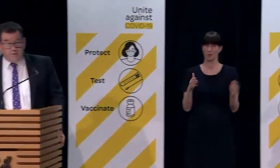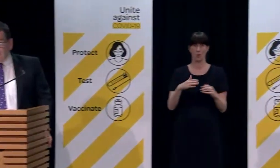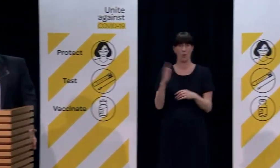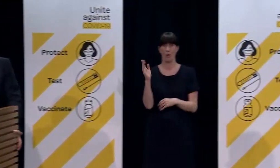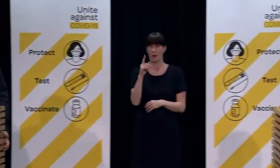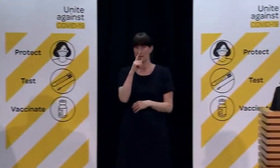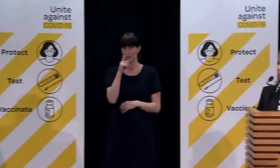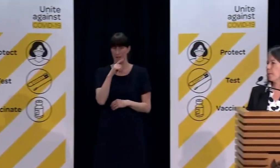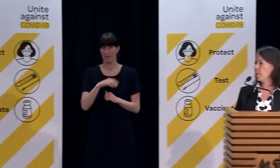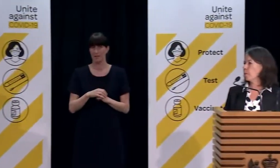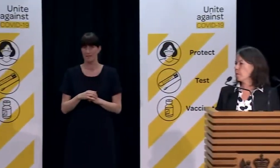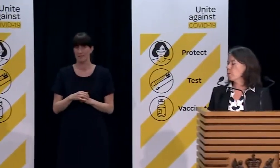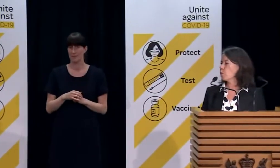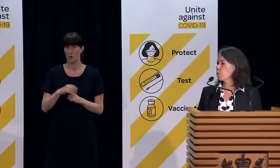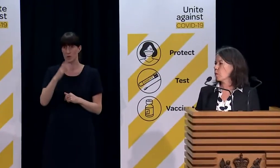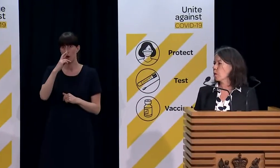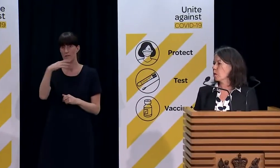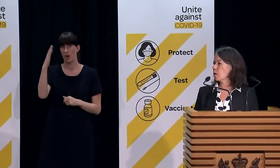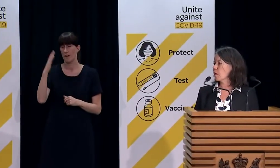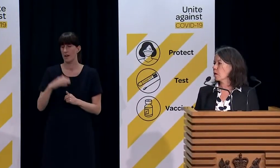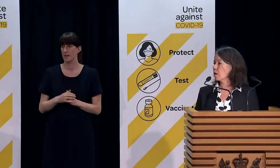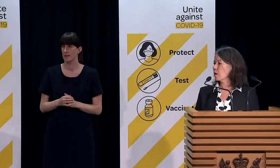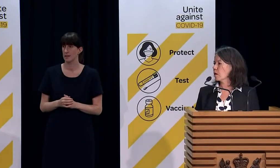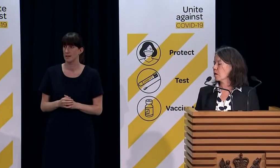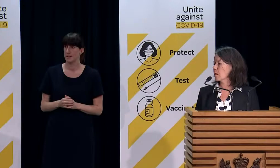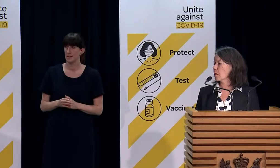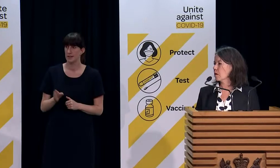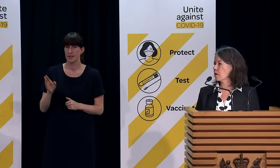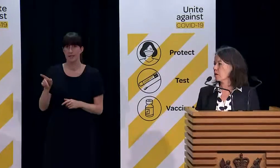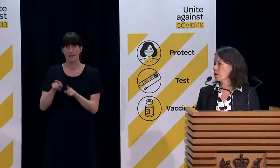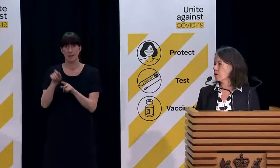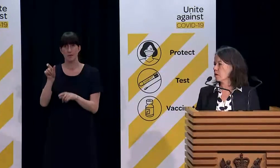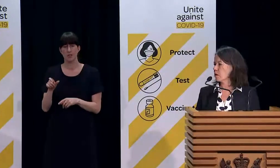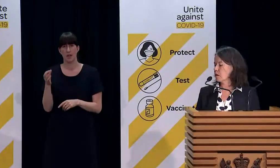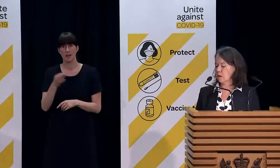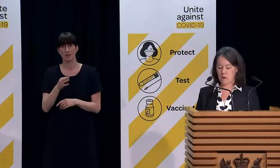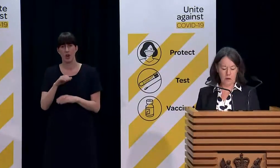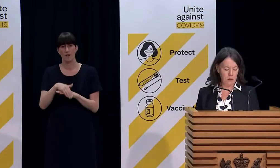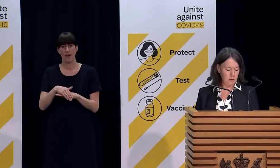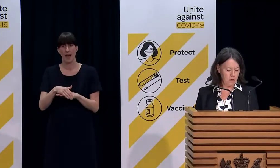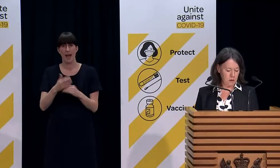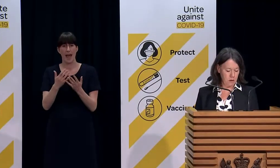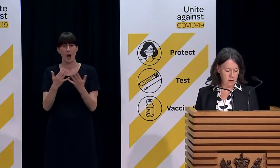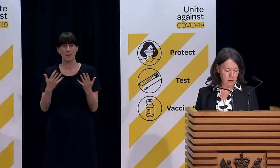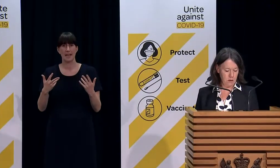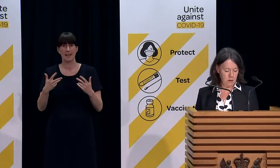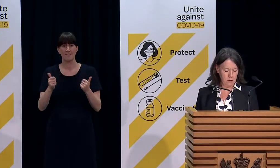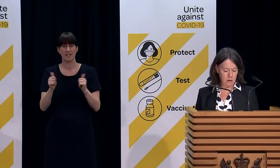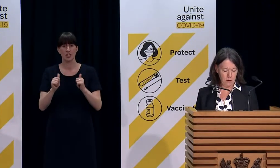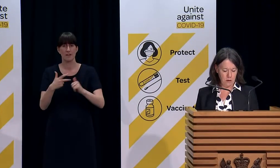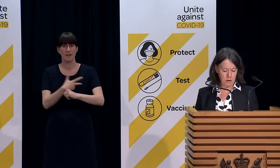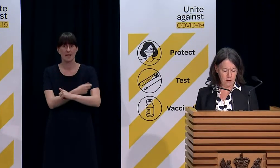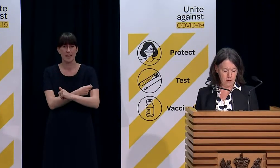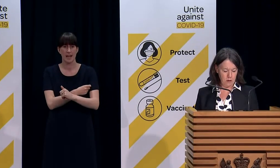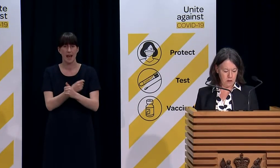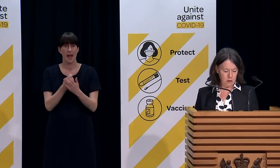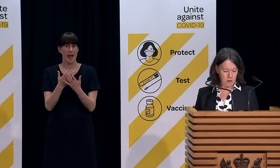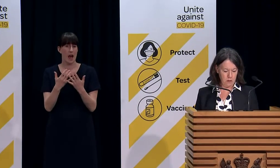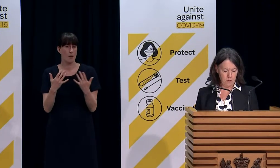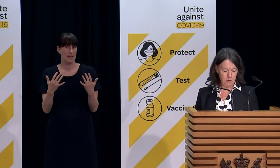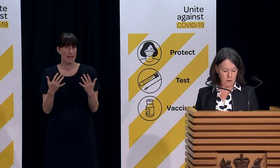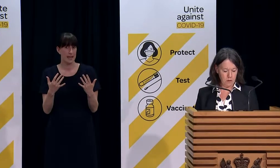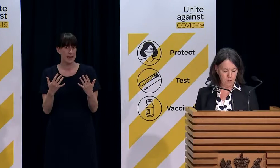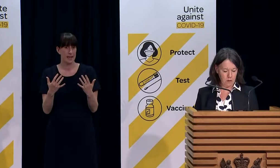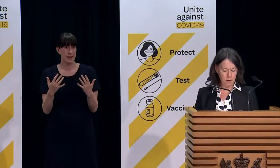to add on that? Do you have any updates on the number of cases that are vaccinated and/or the number of people who are in hospital who are